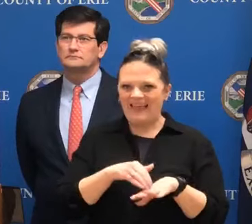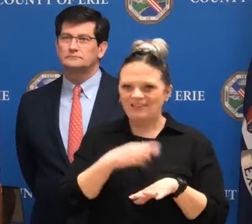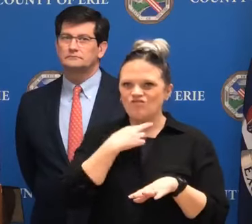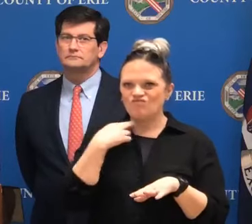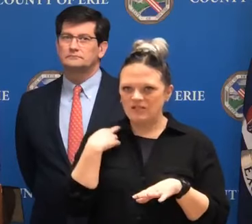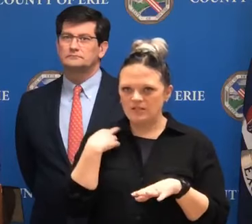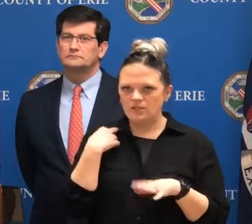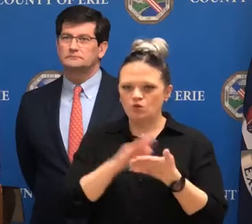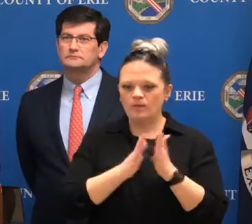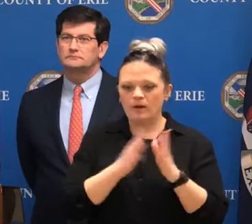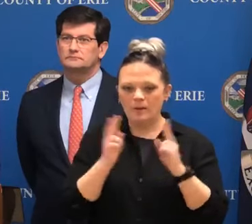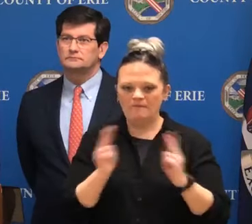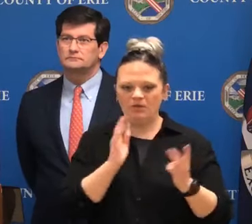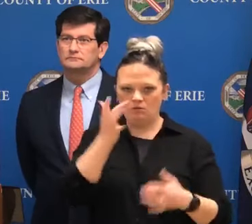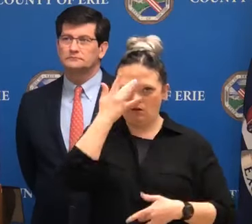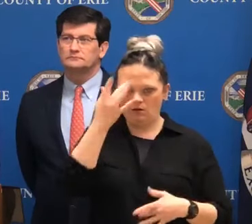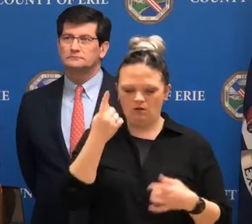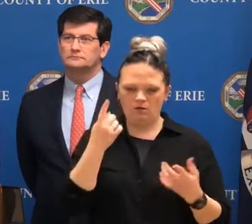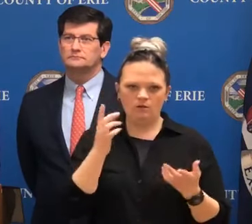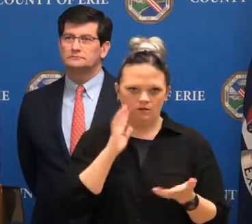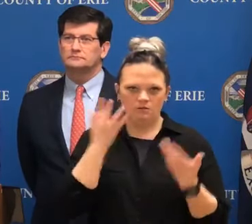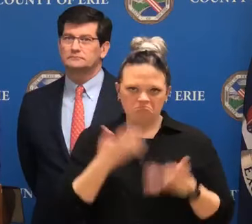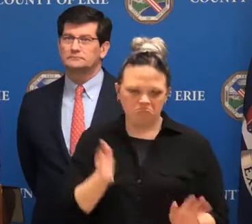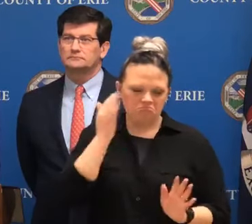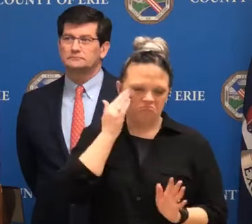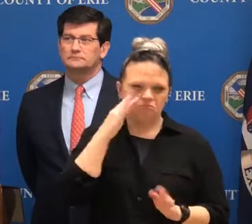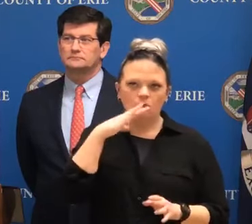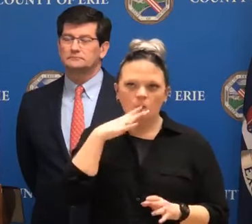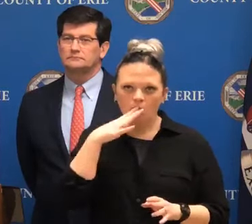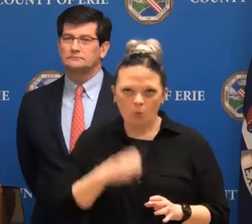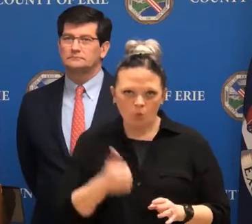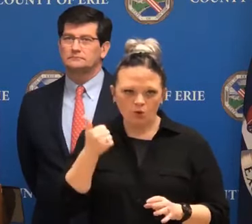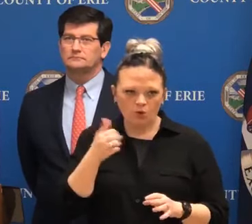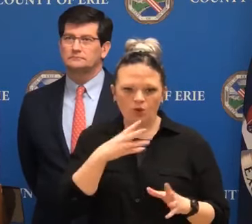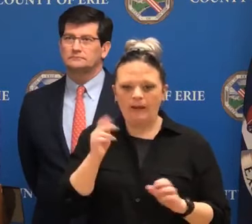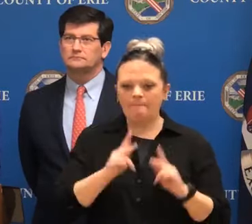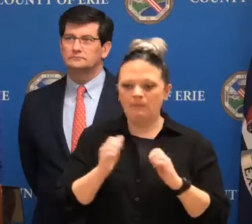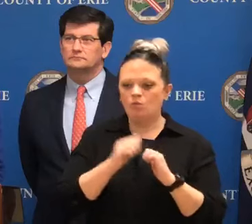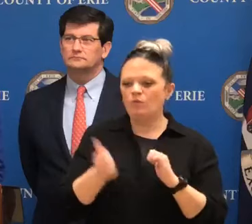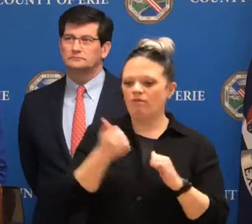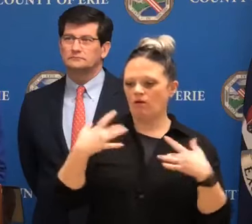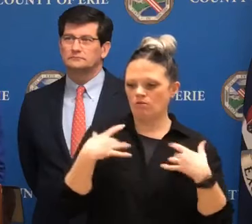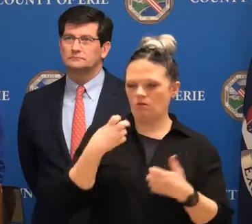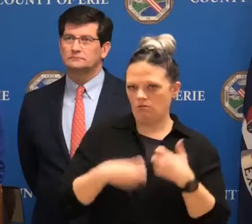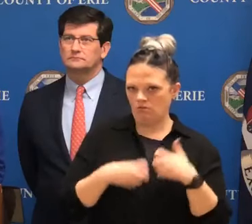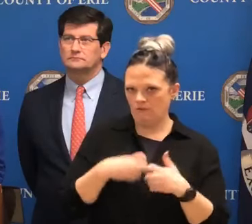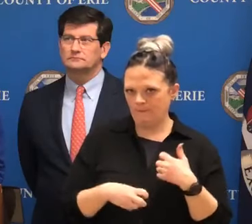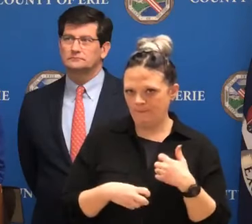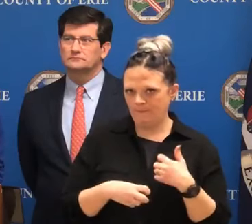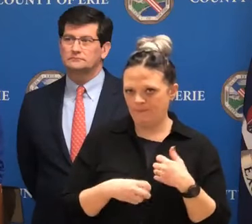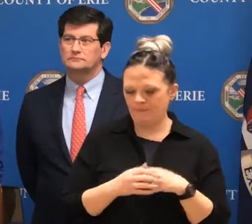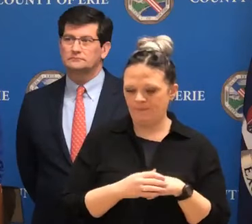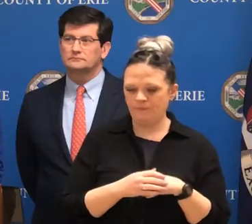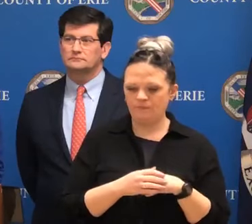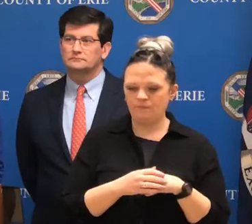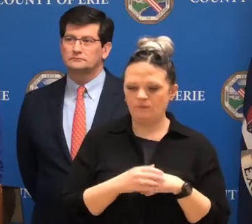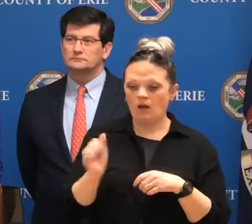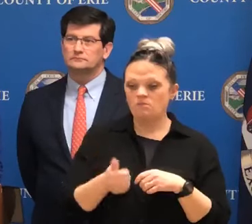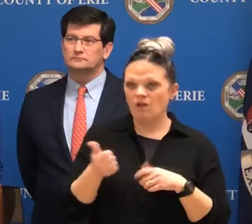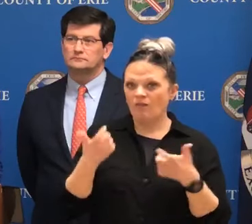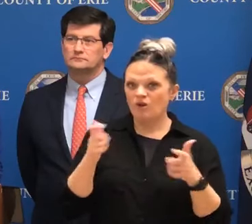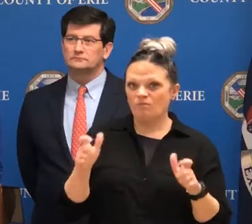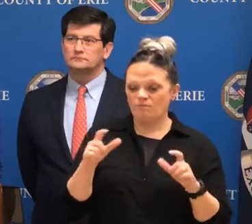becoming very ill, and we know that's the elderly, and then people with other chronic conditions. And then another big group that